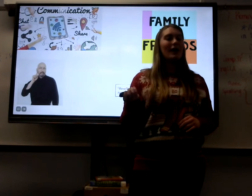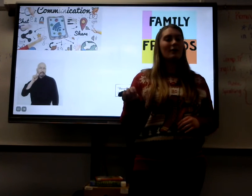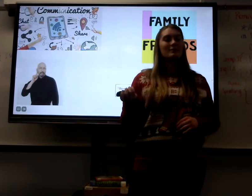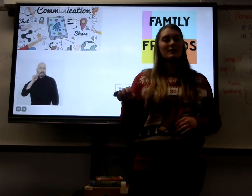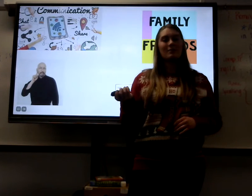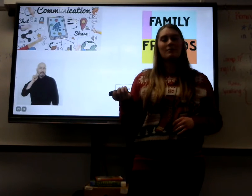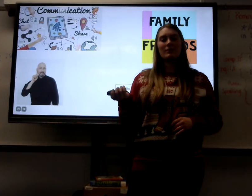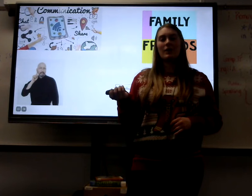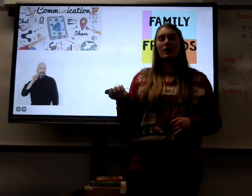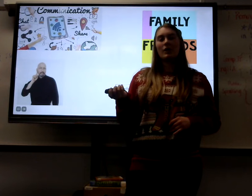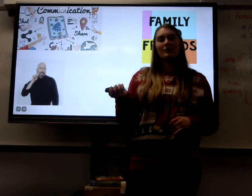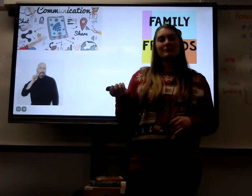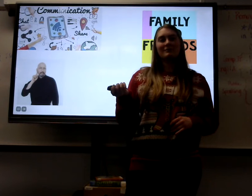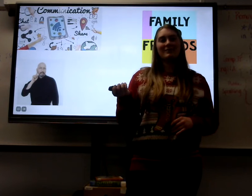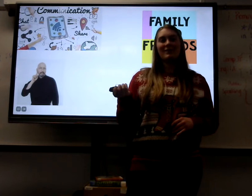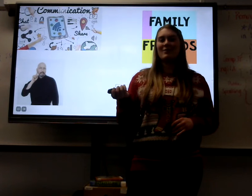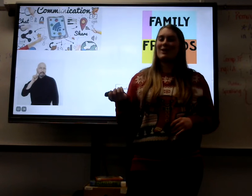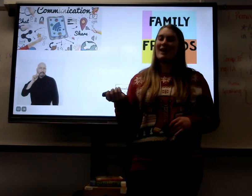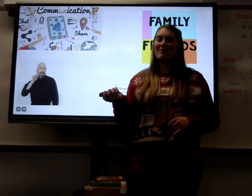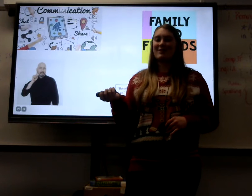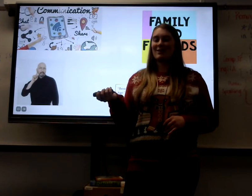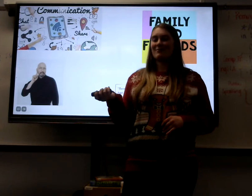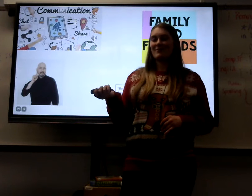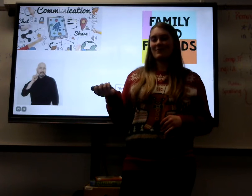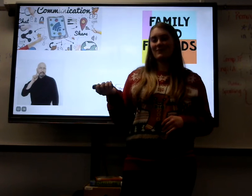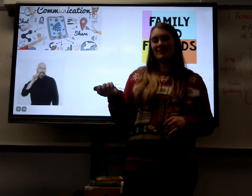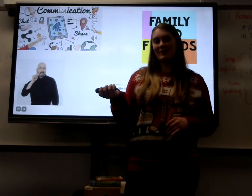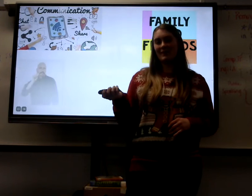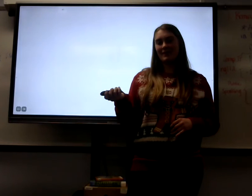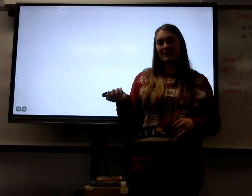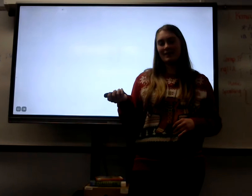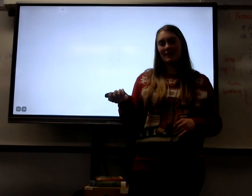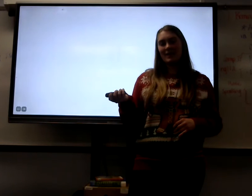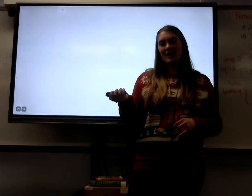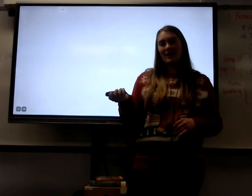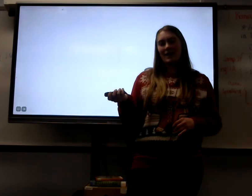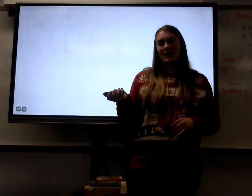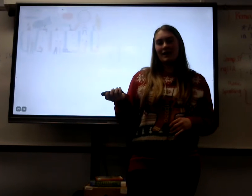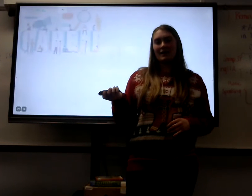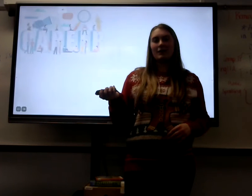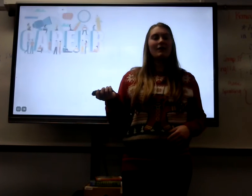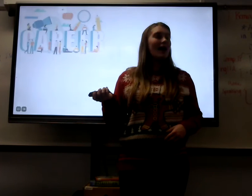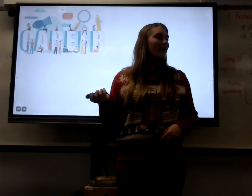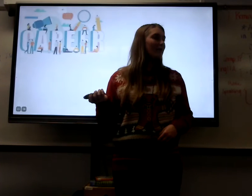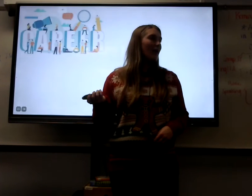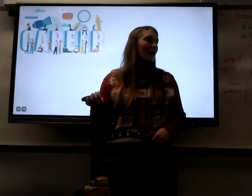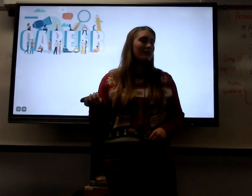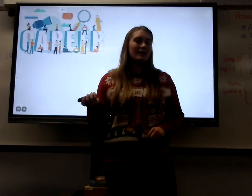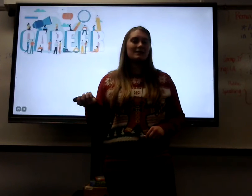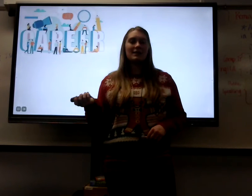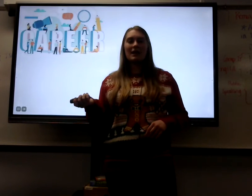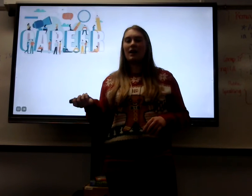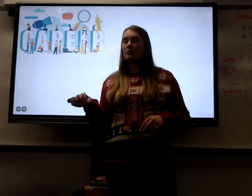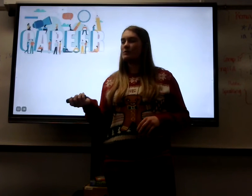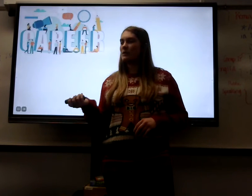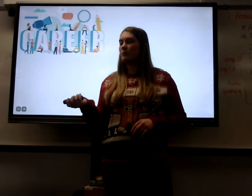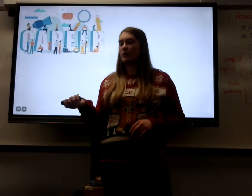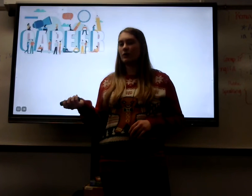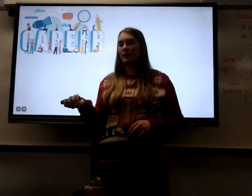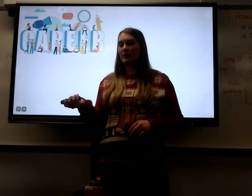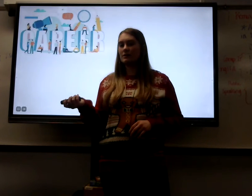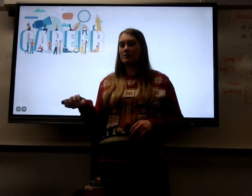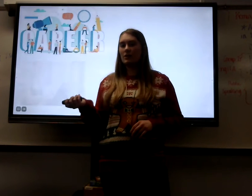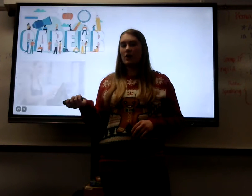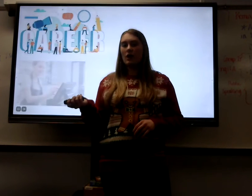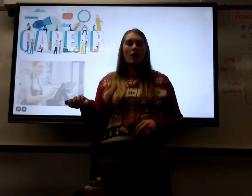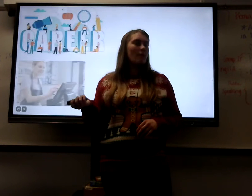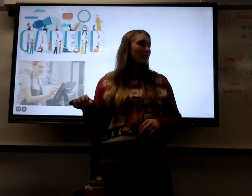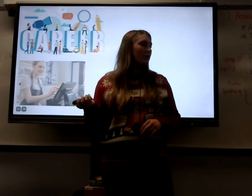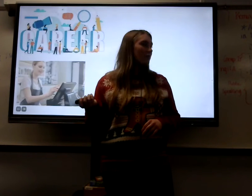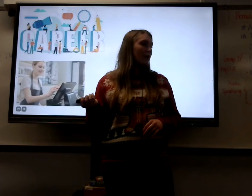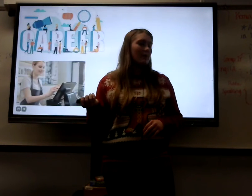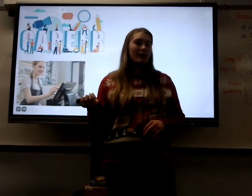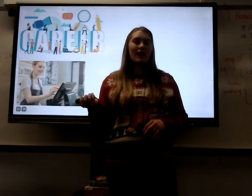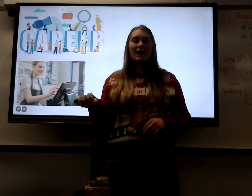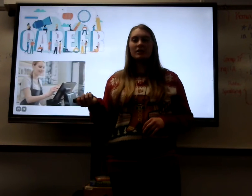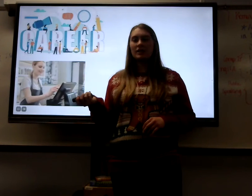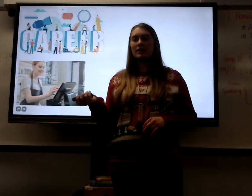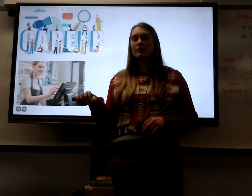helps them communicate with them. Then we have the obvious, it helps with careers. Whether you might be a cashier,